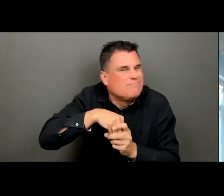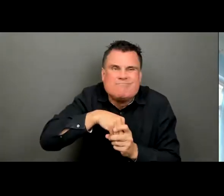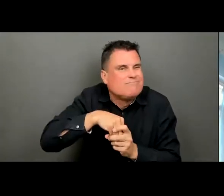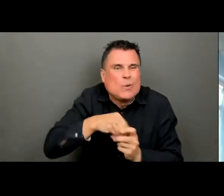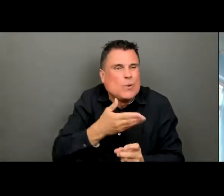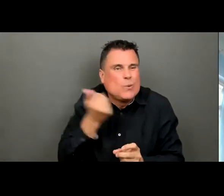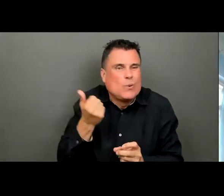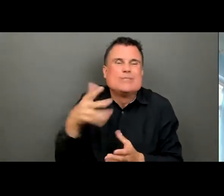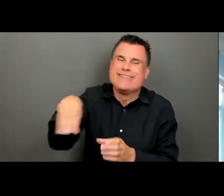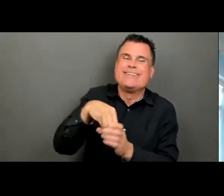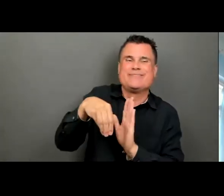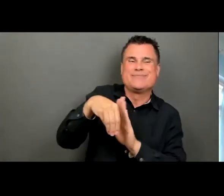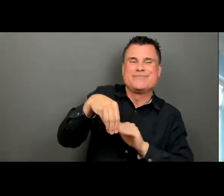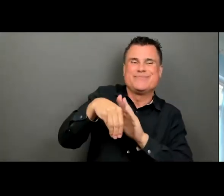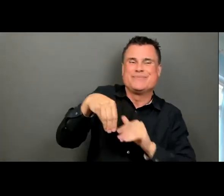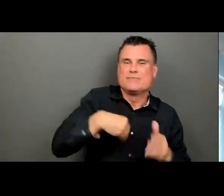situation.